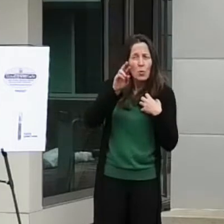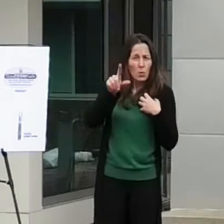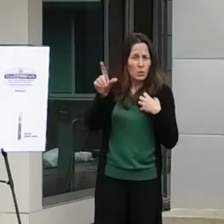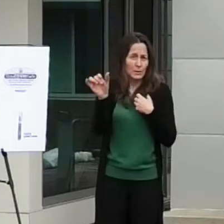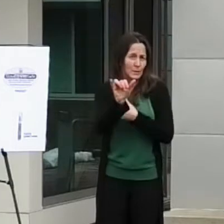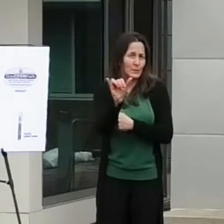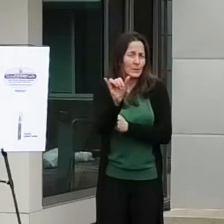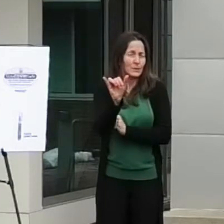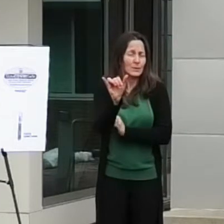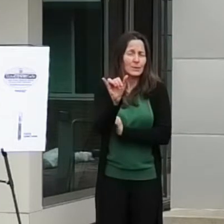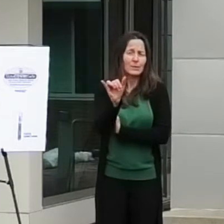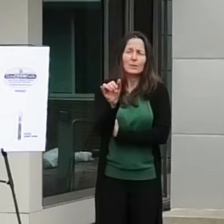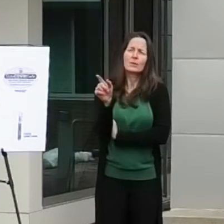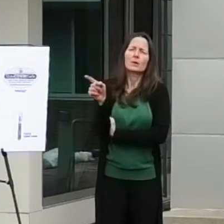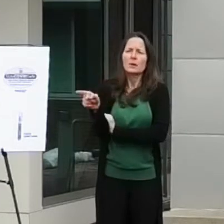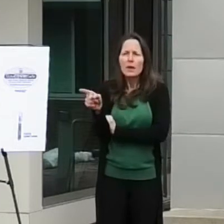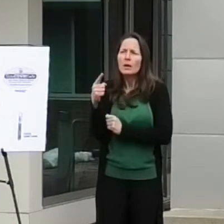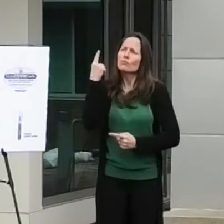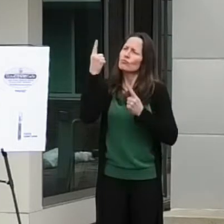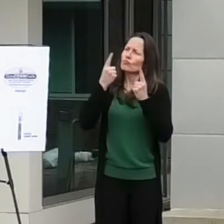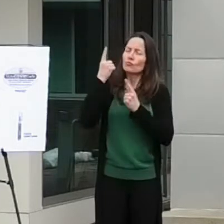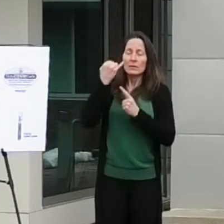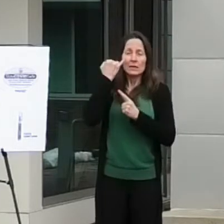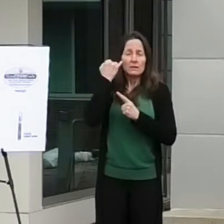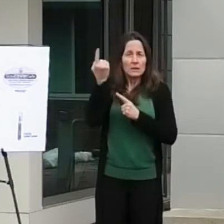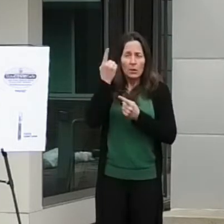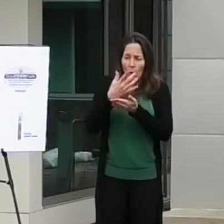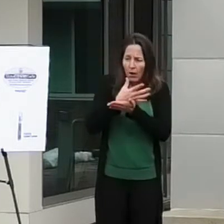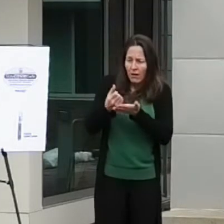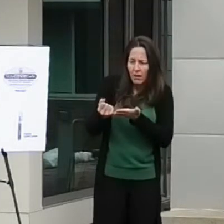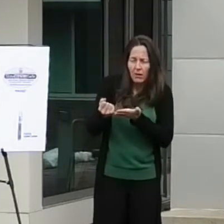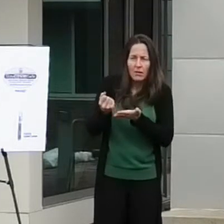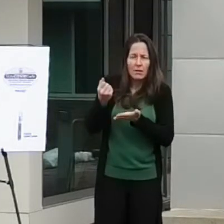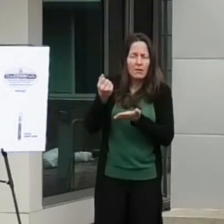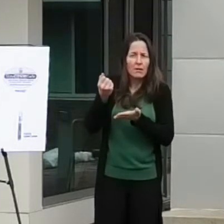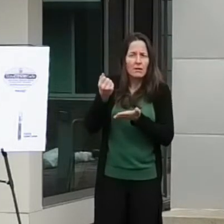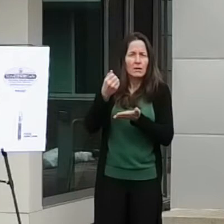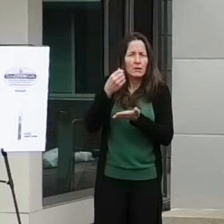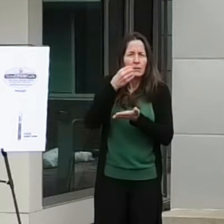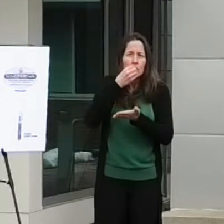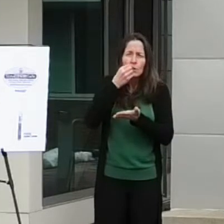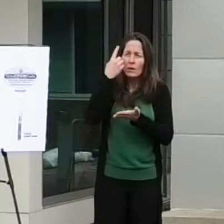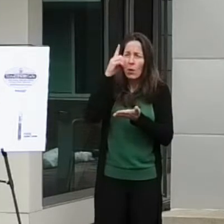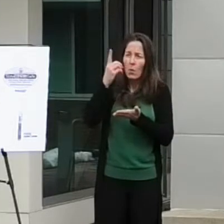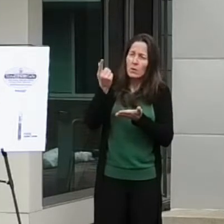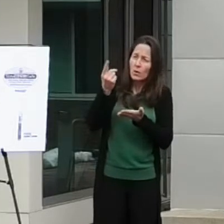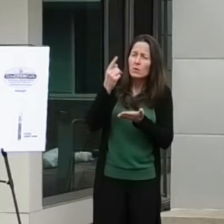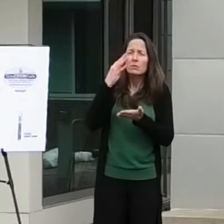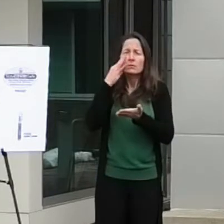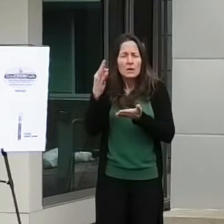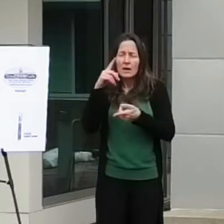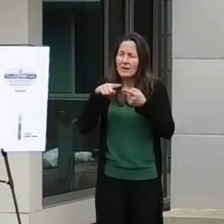way to reach people who needed pet food that they couldn't afford anymore. And so they joined in with our pop-up pantries.